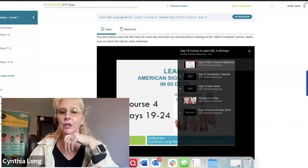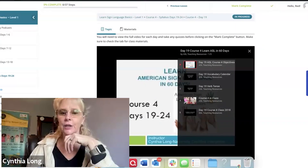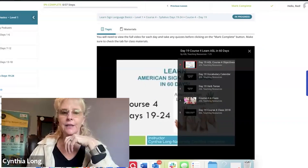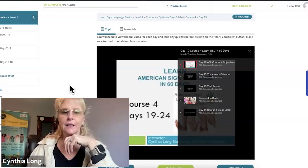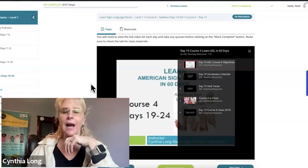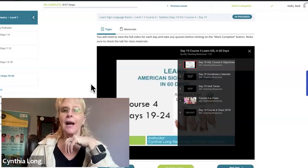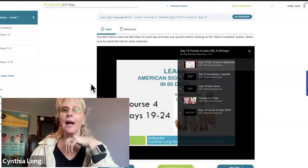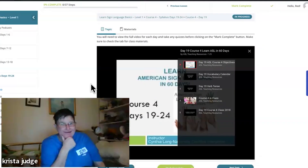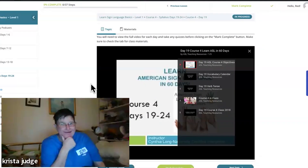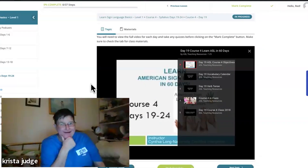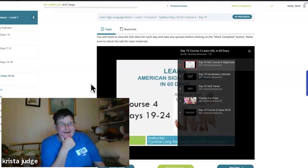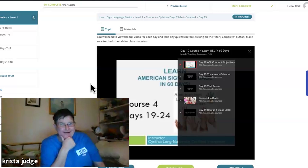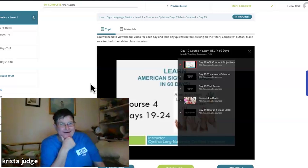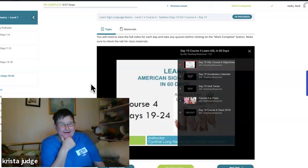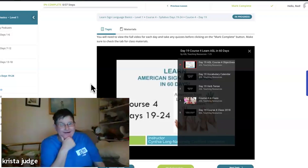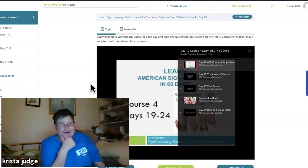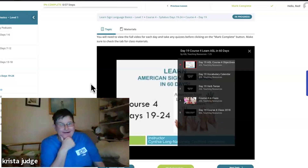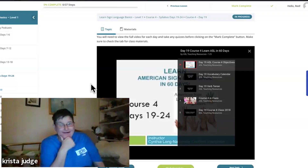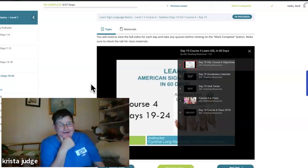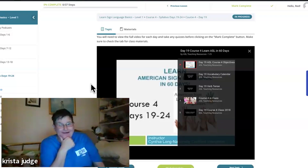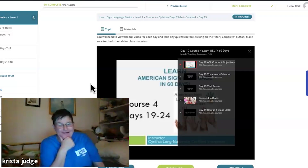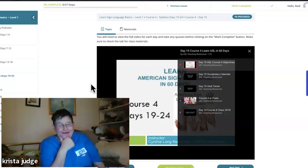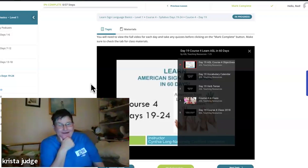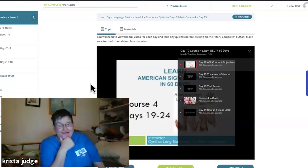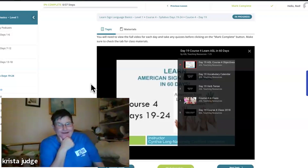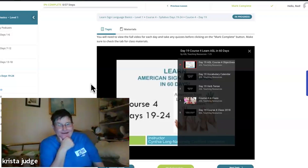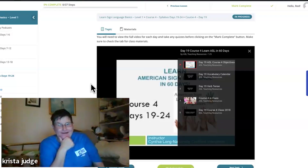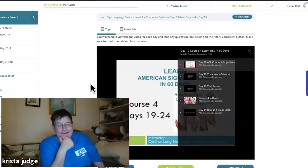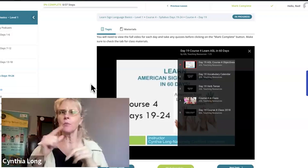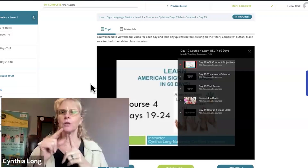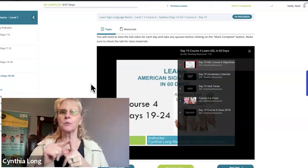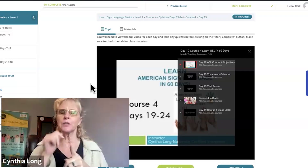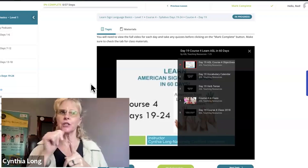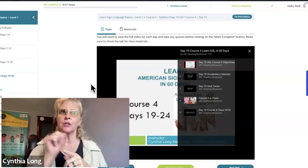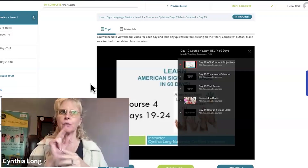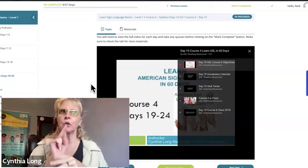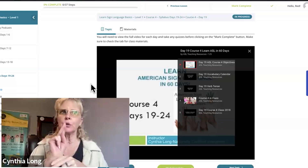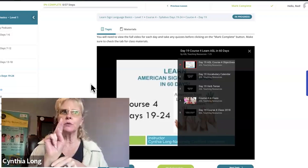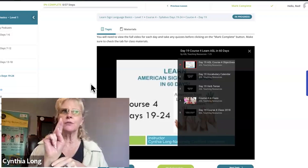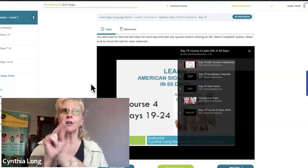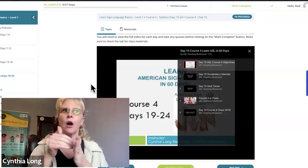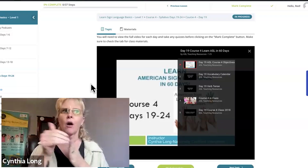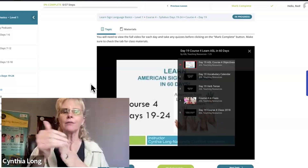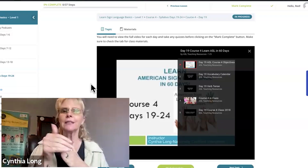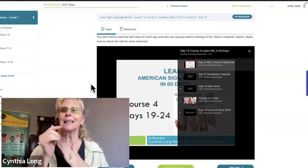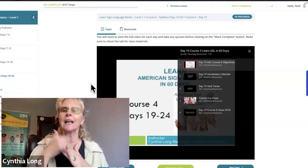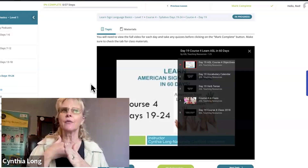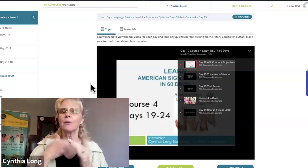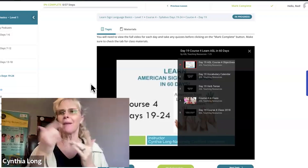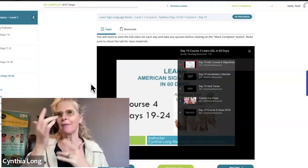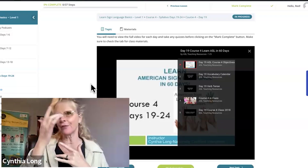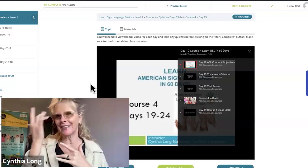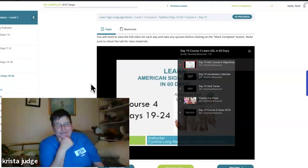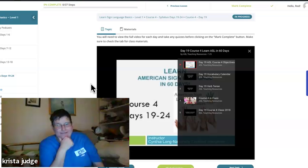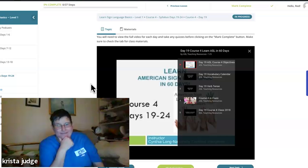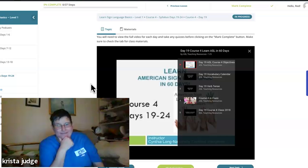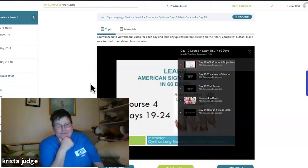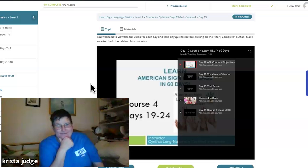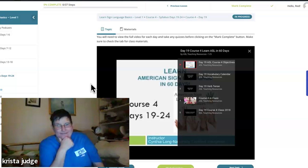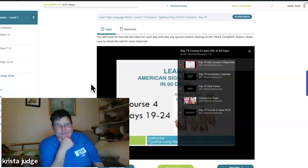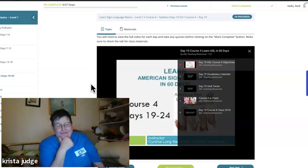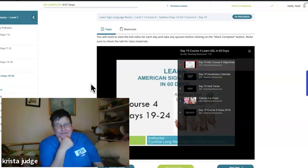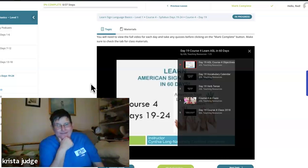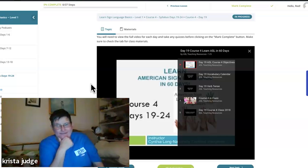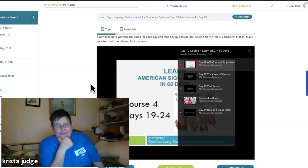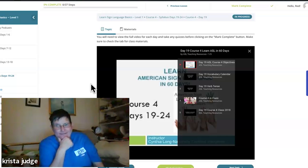Well, I I even like look, I also, even though I'm a certified interpreter, there's some words we just don't use very often, and we Yeah. might get it,